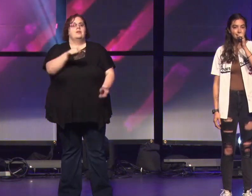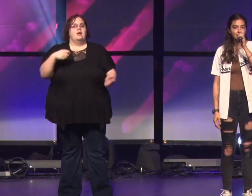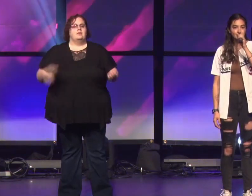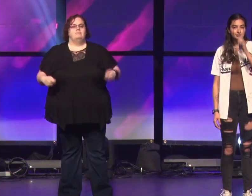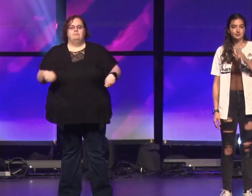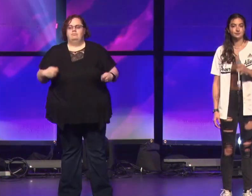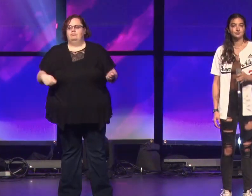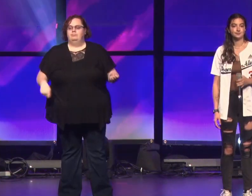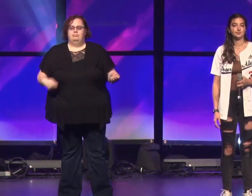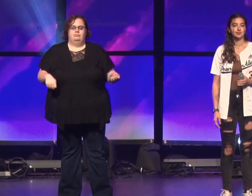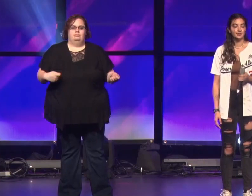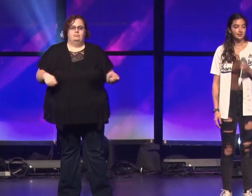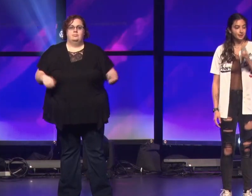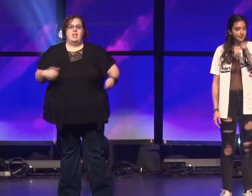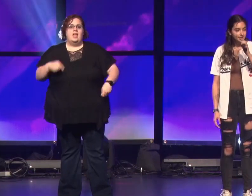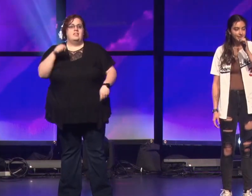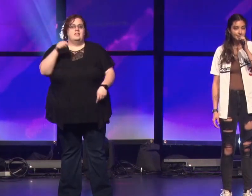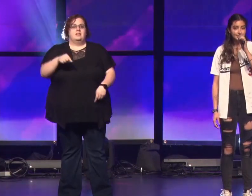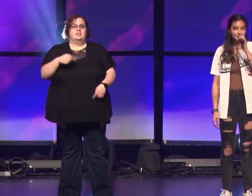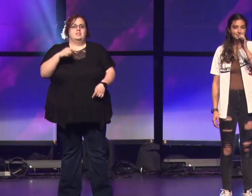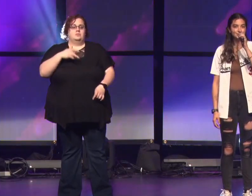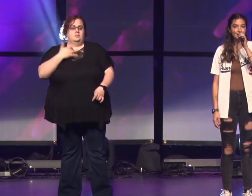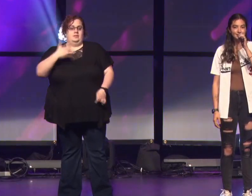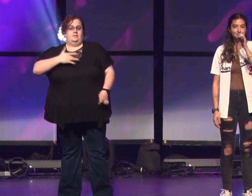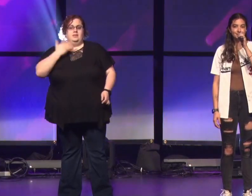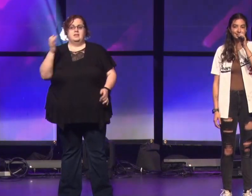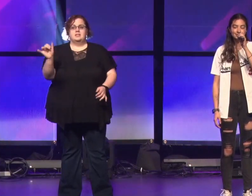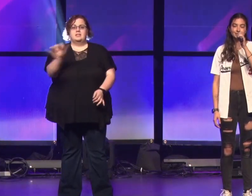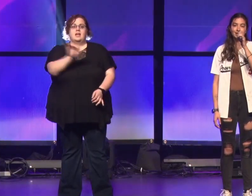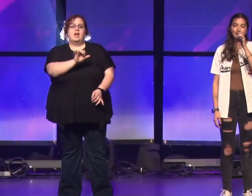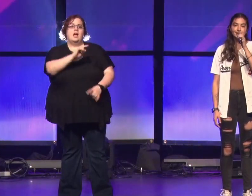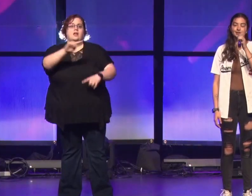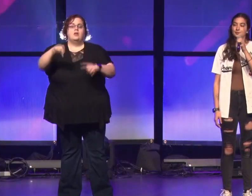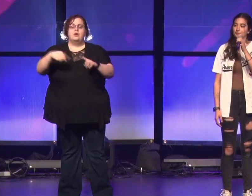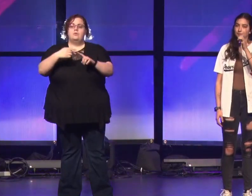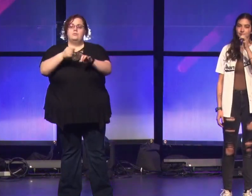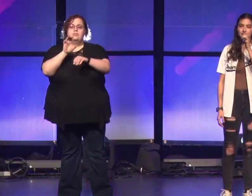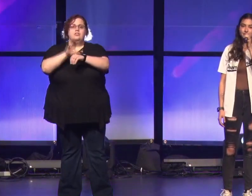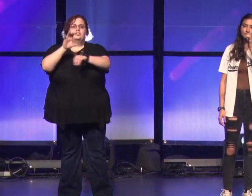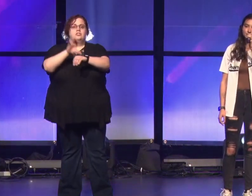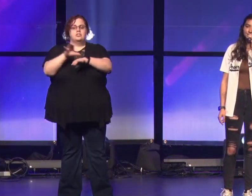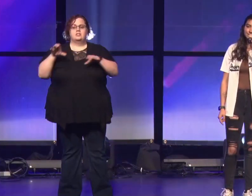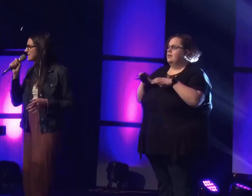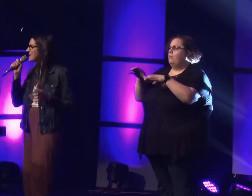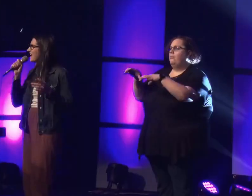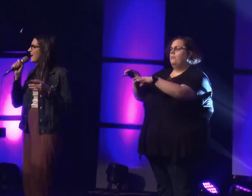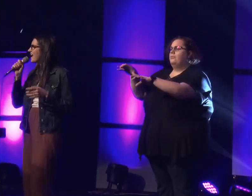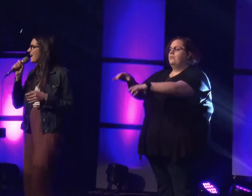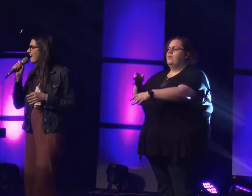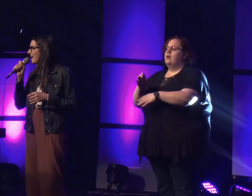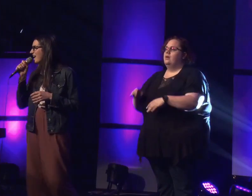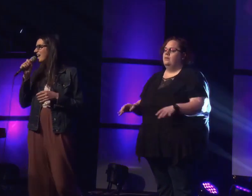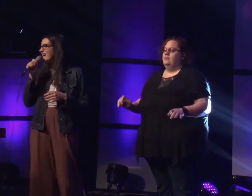looks like. Oh, this is what it feels like when the church is